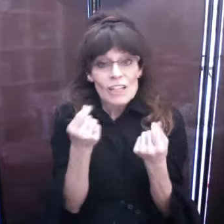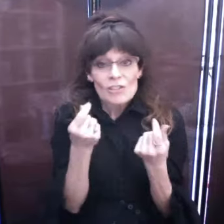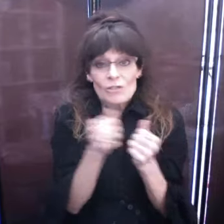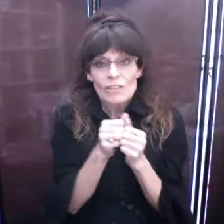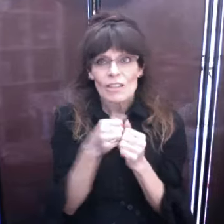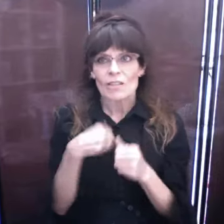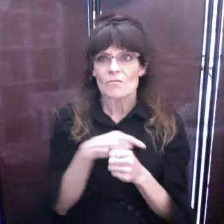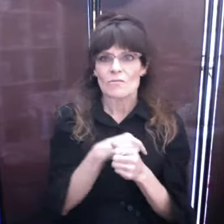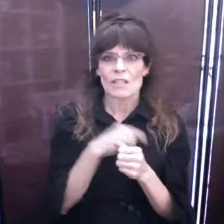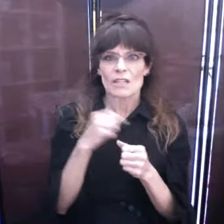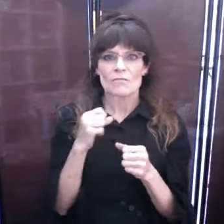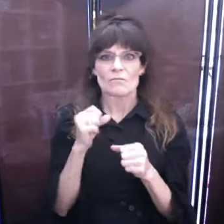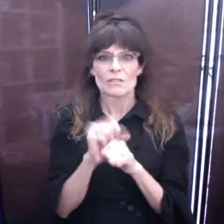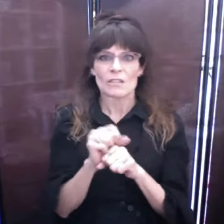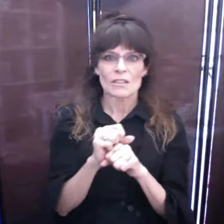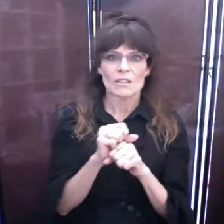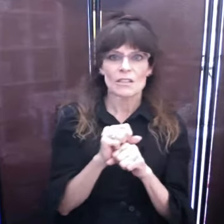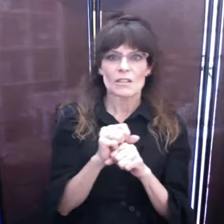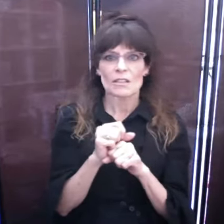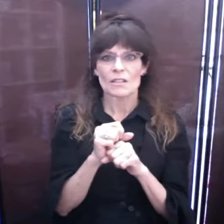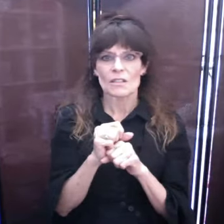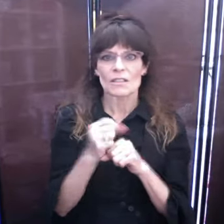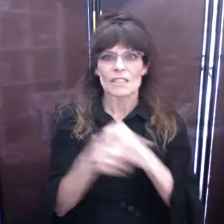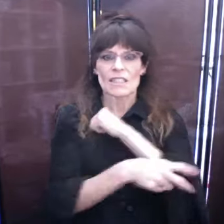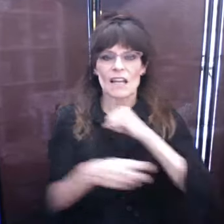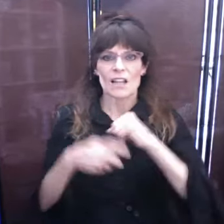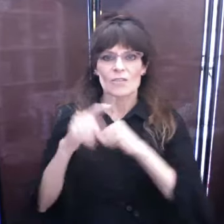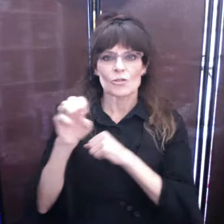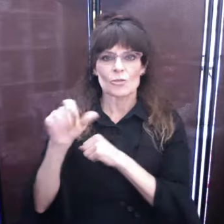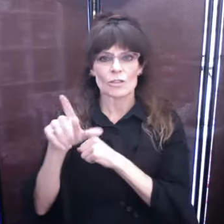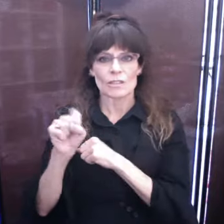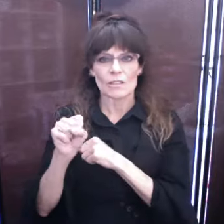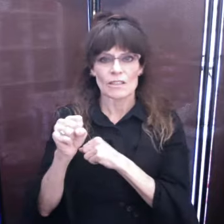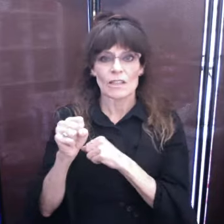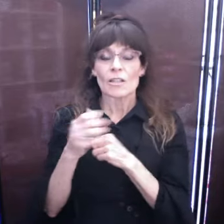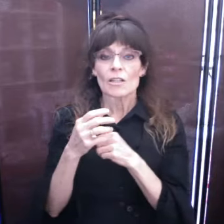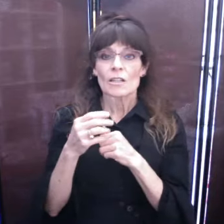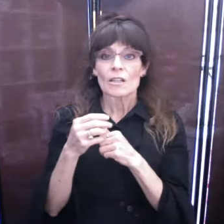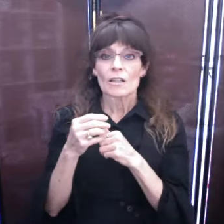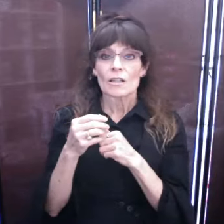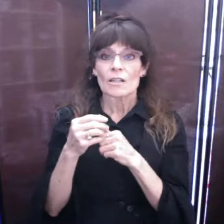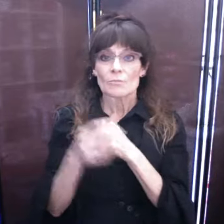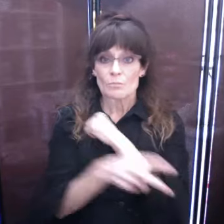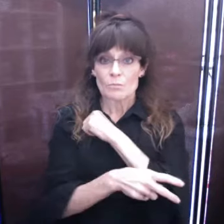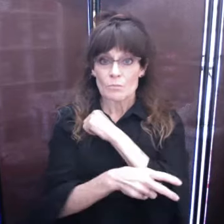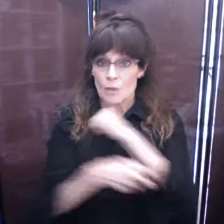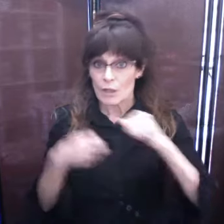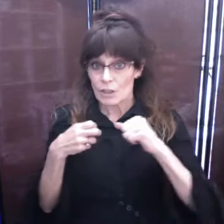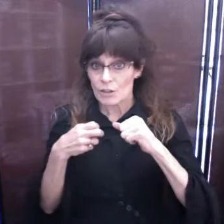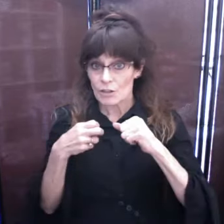break into guys' work trucks, take all their tools, sell them, He says, oh, so they were burglars, in essence, your friends.